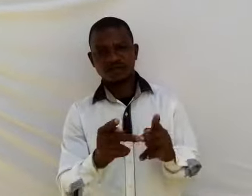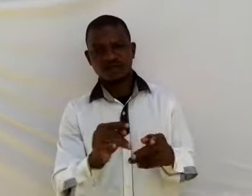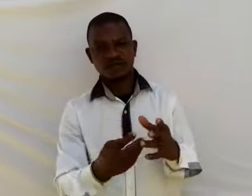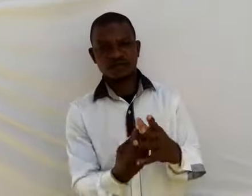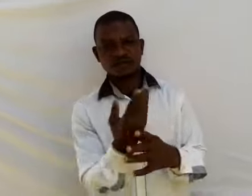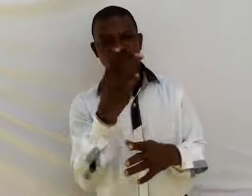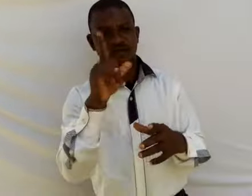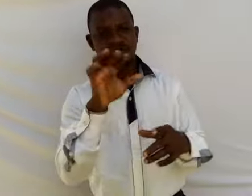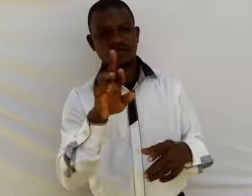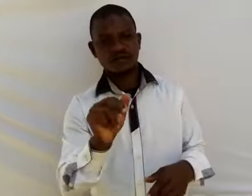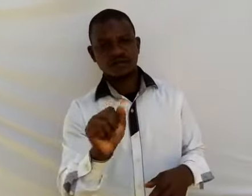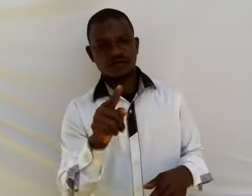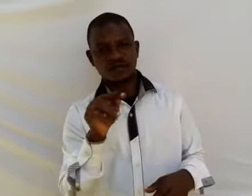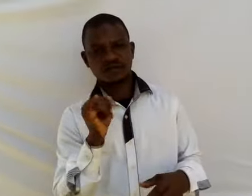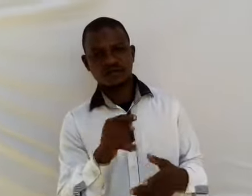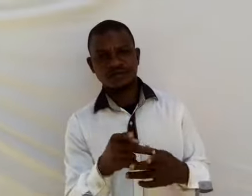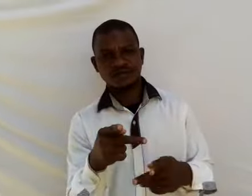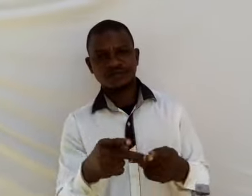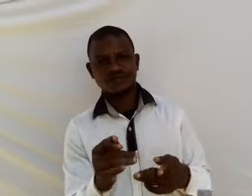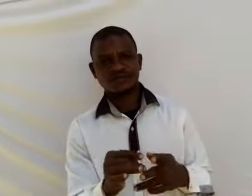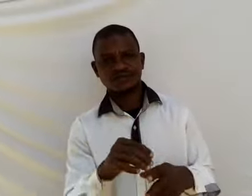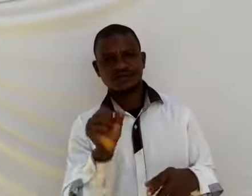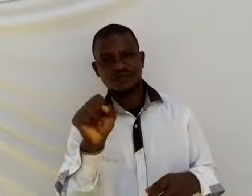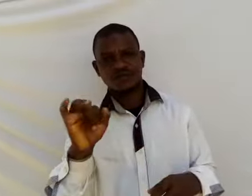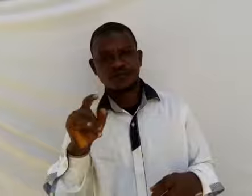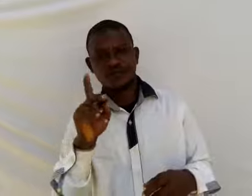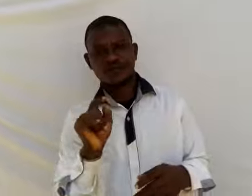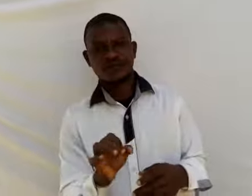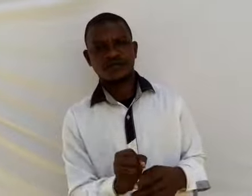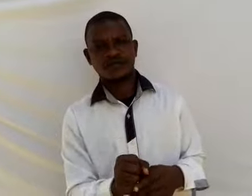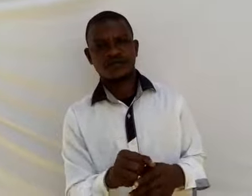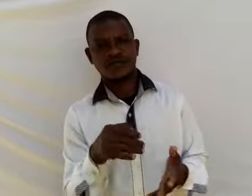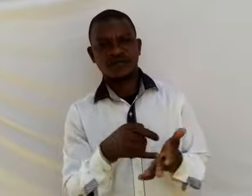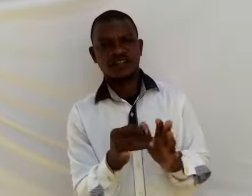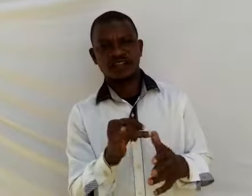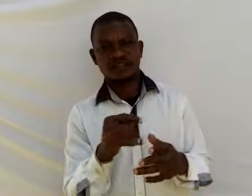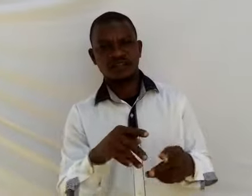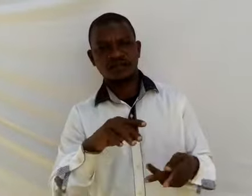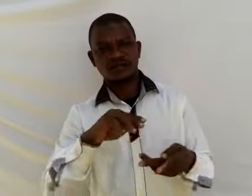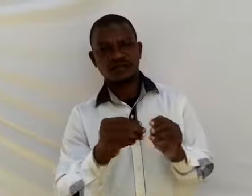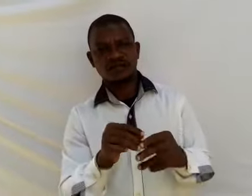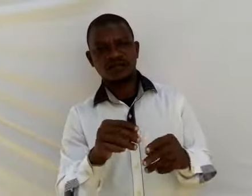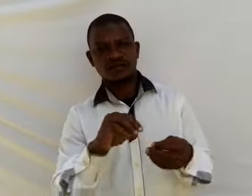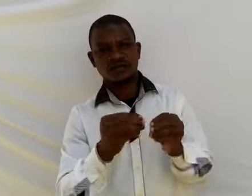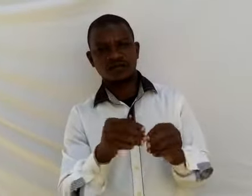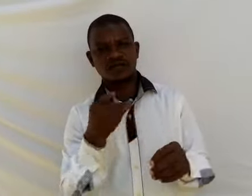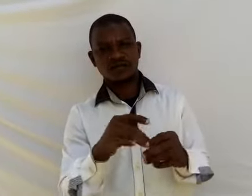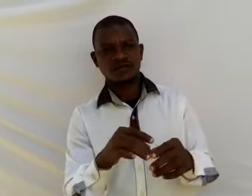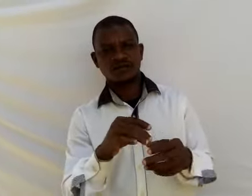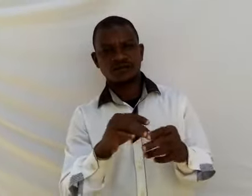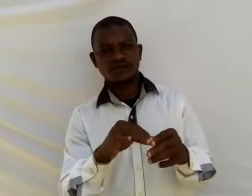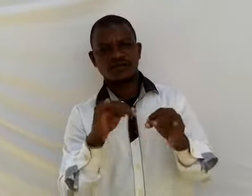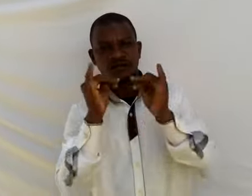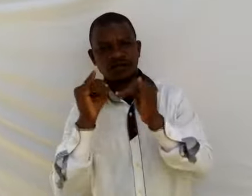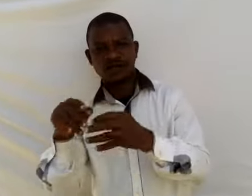rate. Population size. It is the total number of individuals in a population